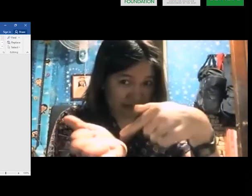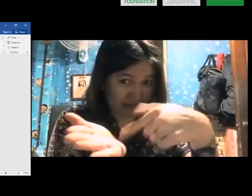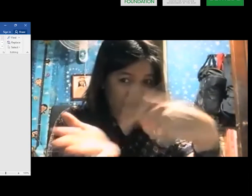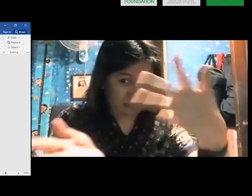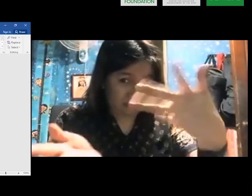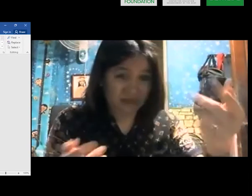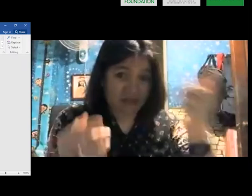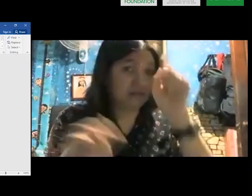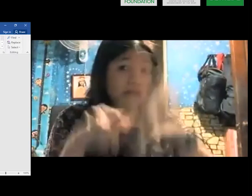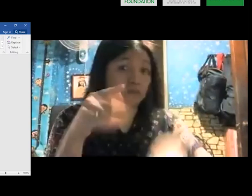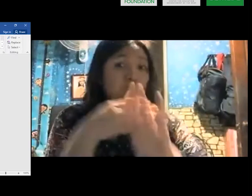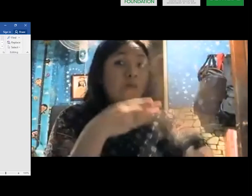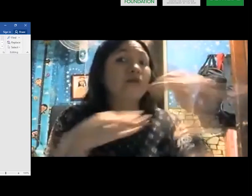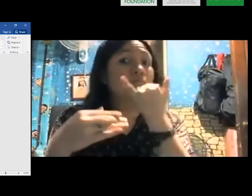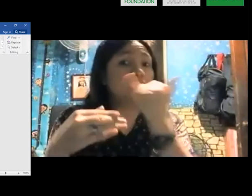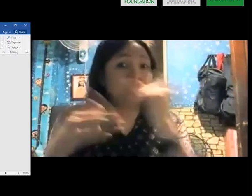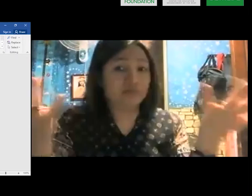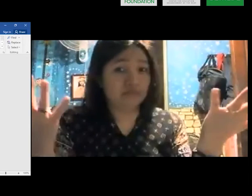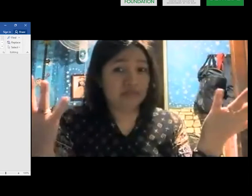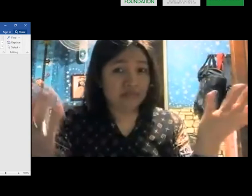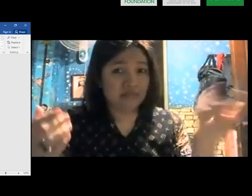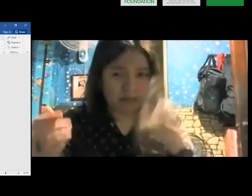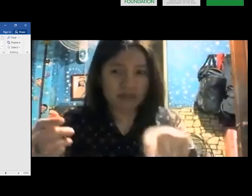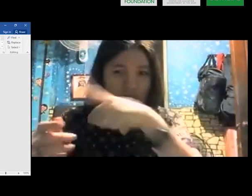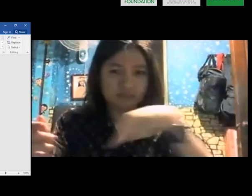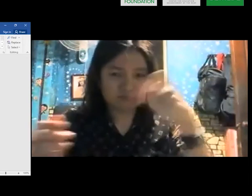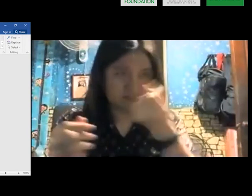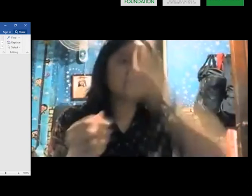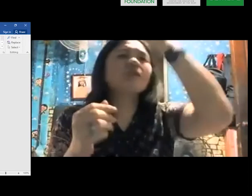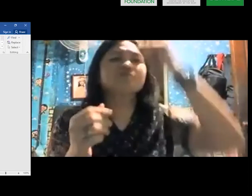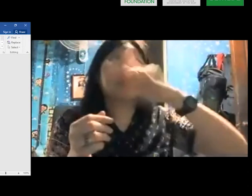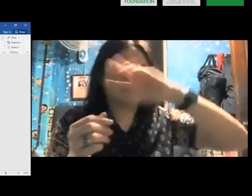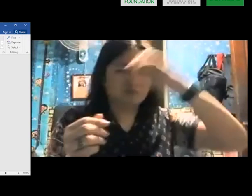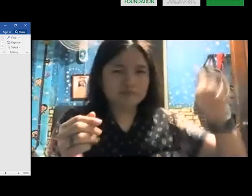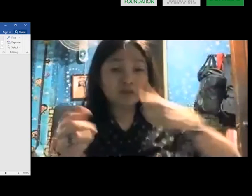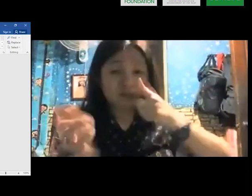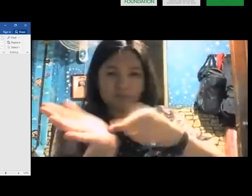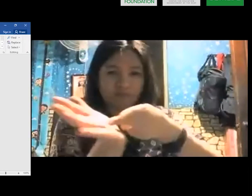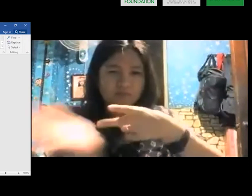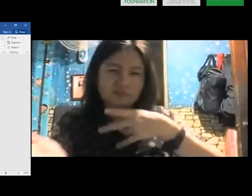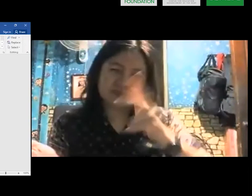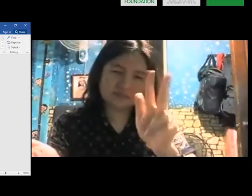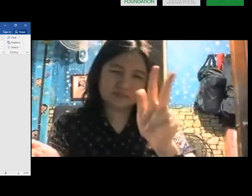better understanding, because if we put it in the book, we have to understand what it means, right?